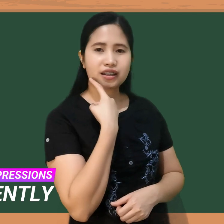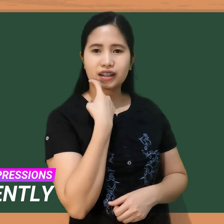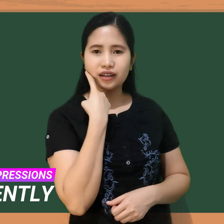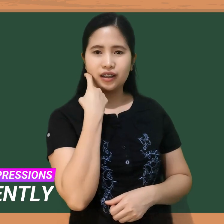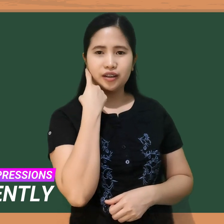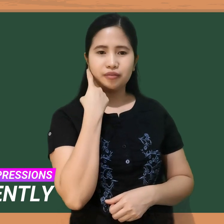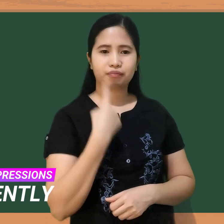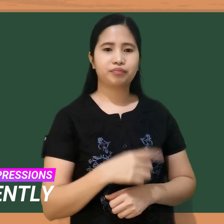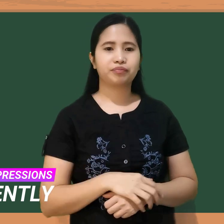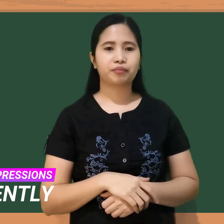Recently.